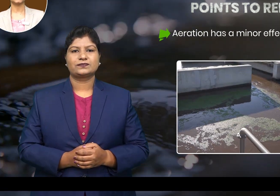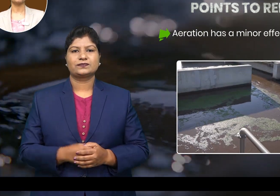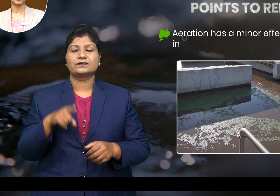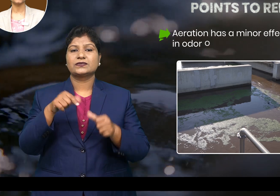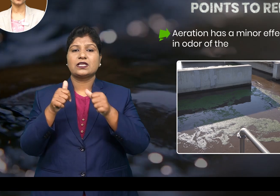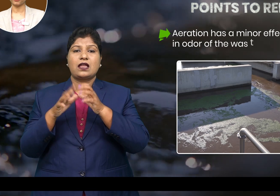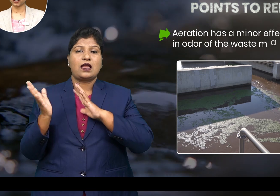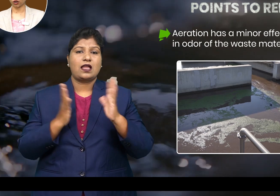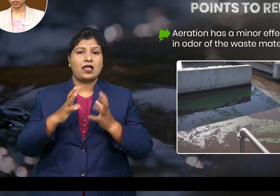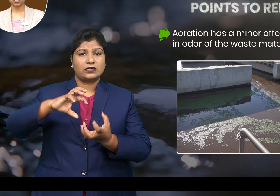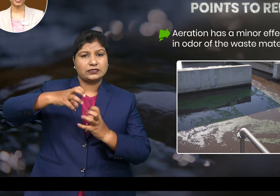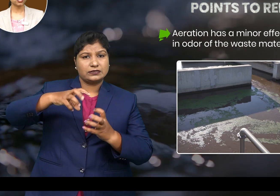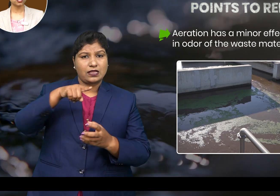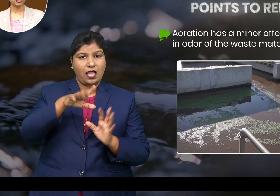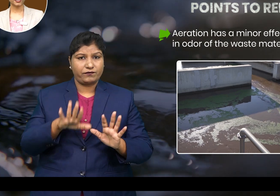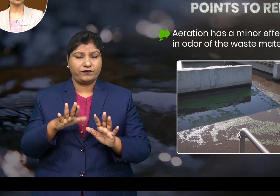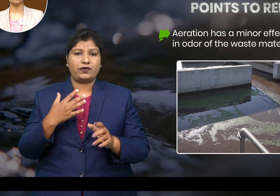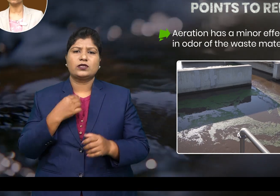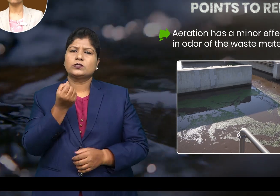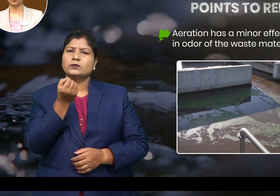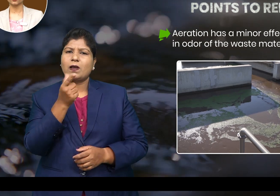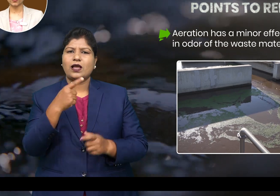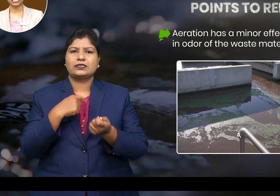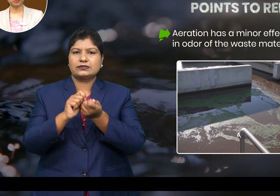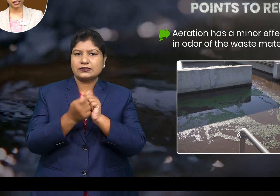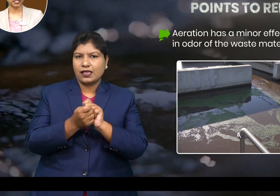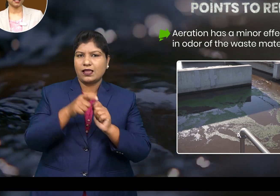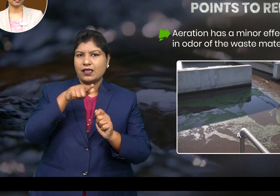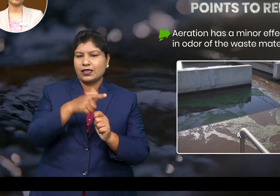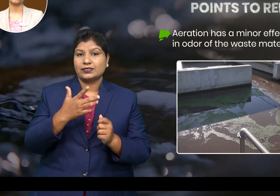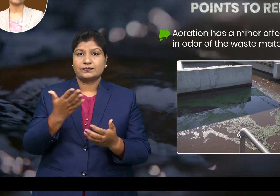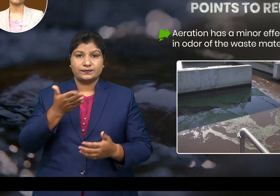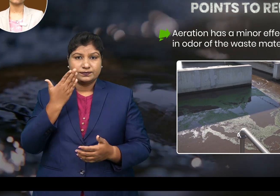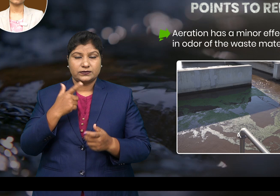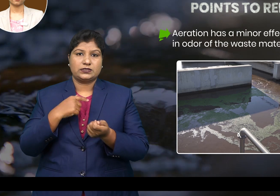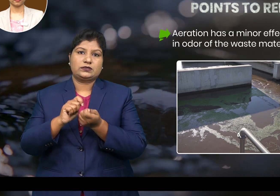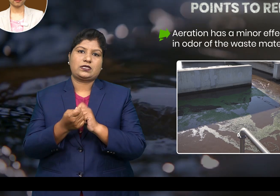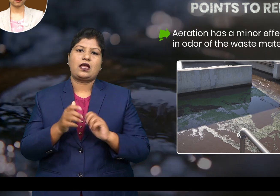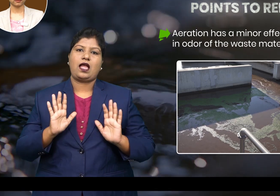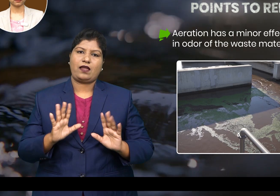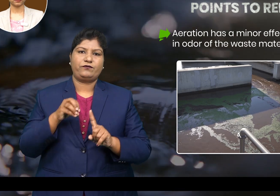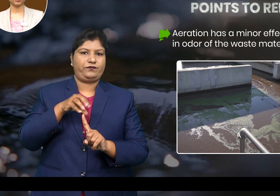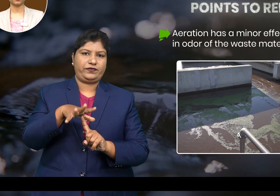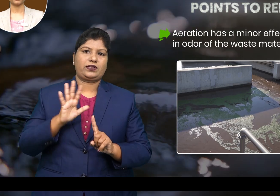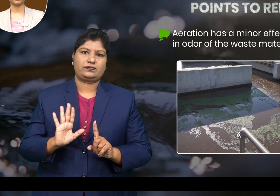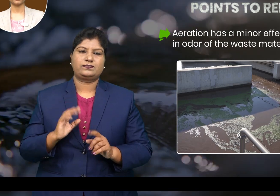Aeration has a minor effect on the change in odor of the waste material.